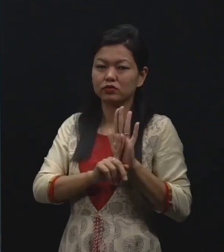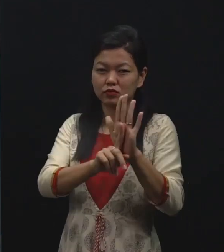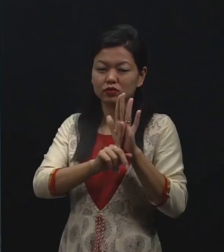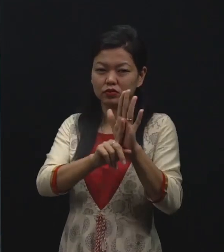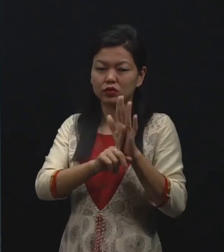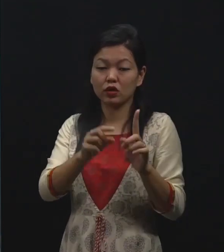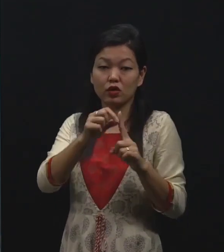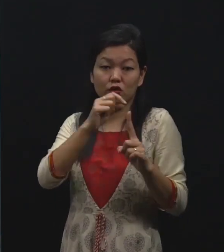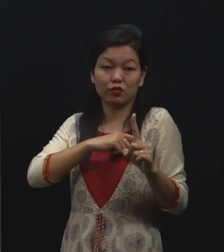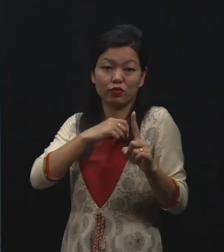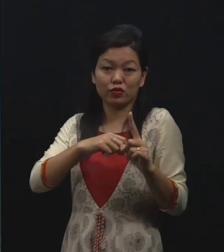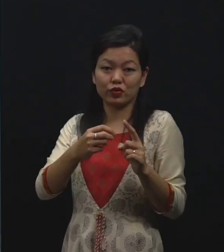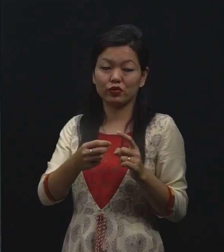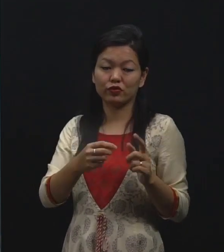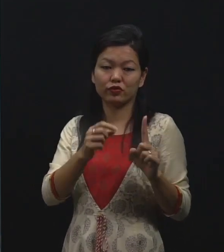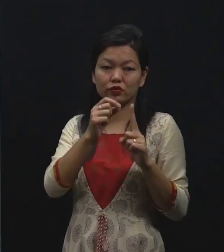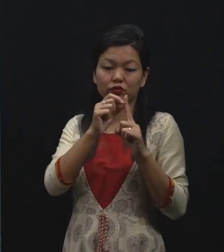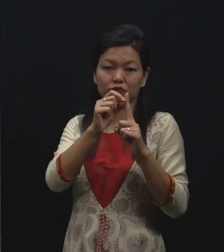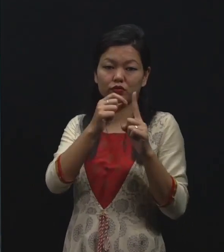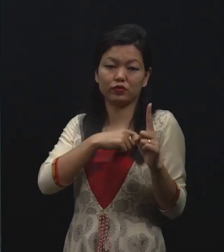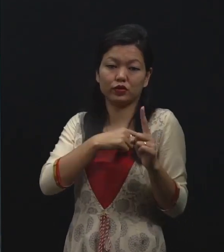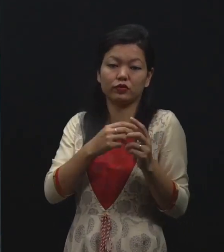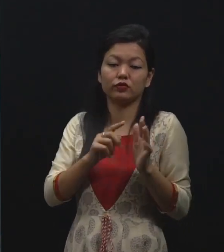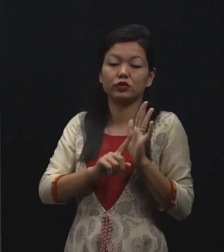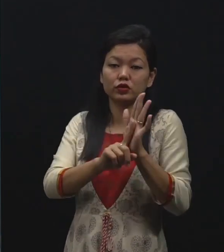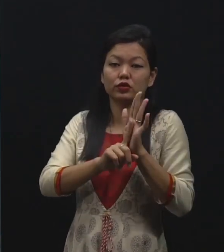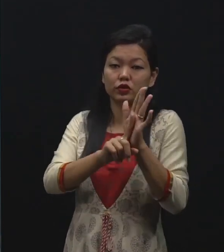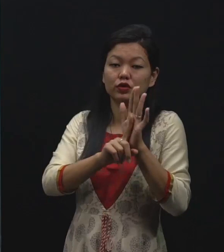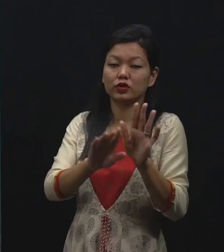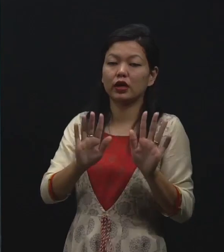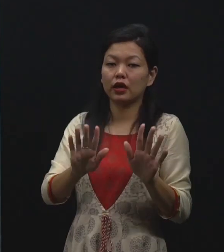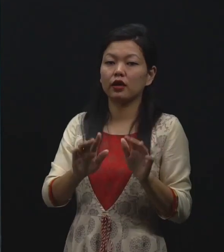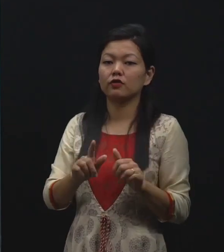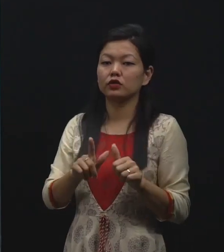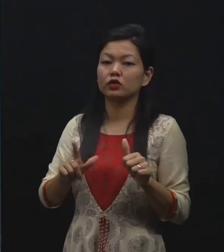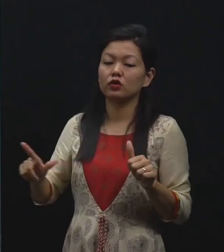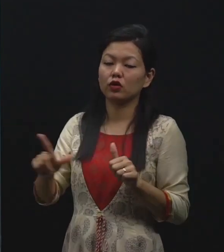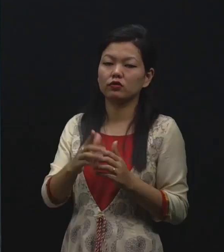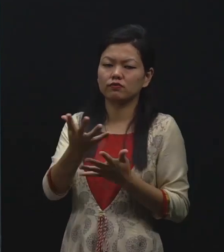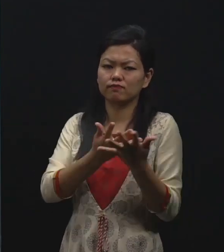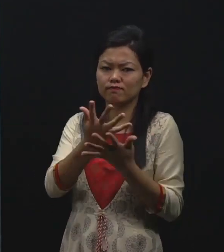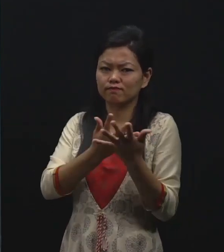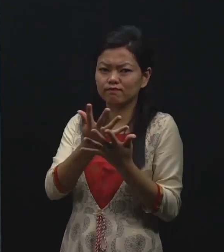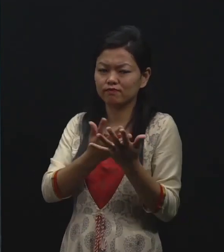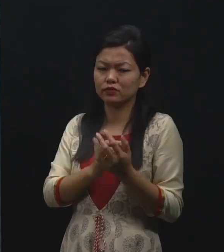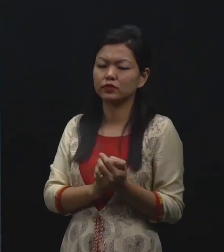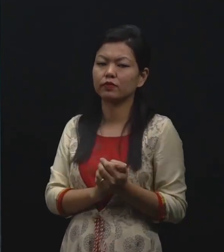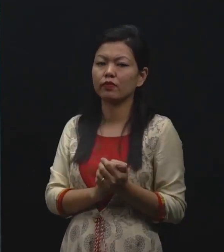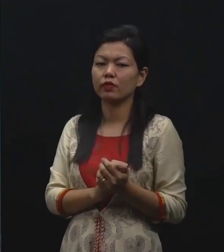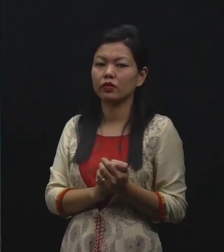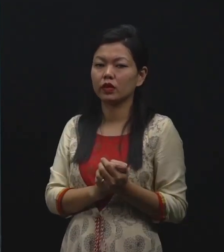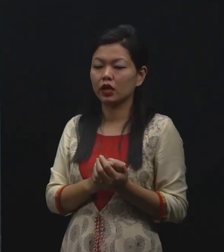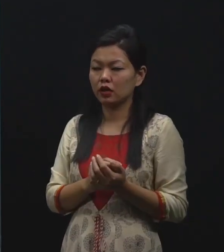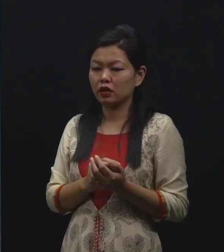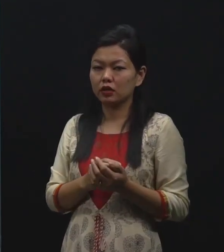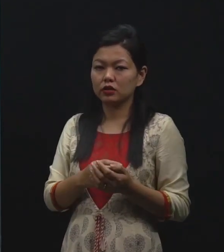do, they used to they are the advocates, they are the lawyers, okay, who used to go to the court. They collect all the evidences